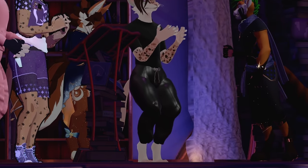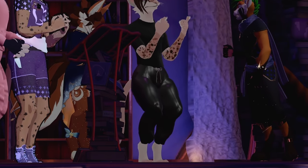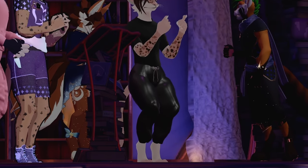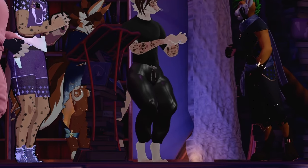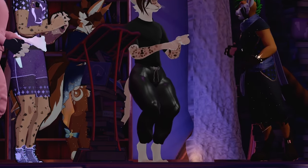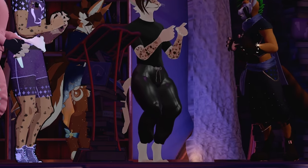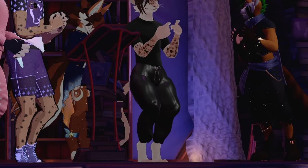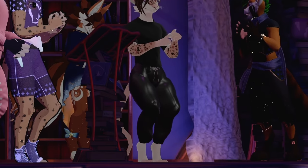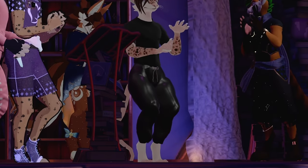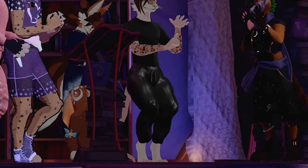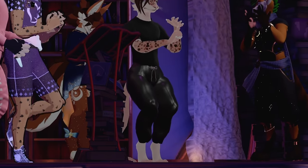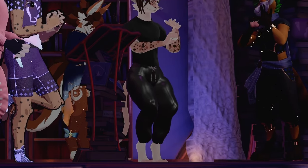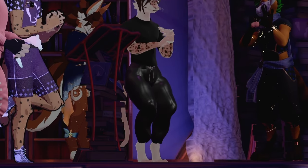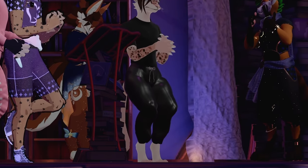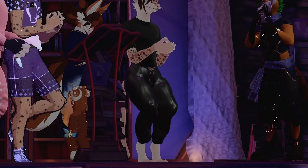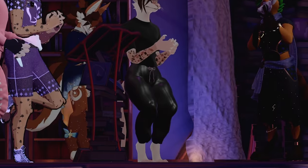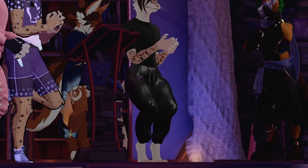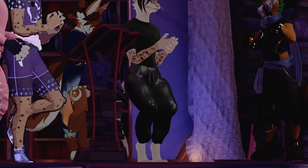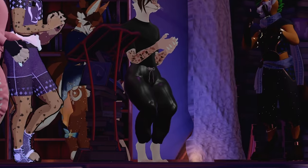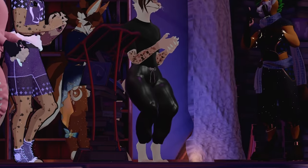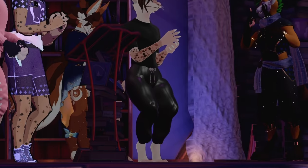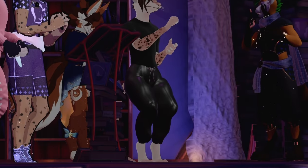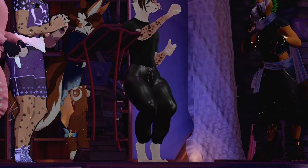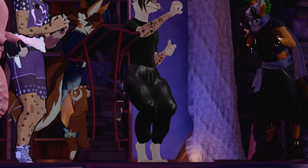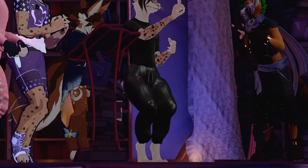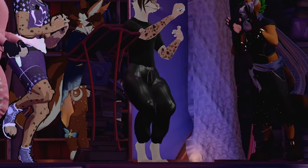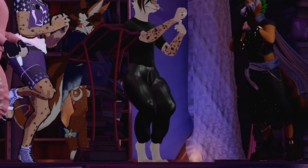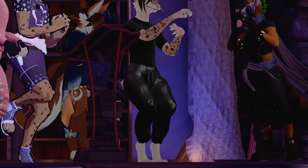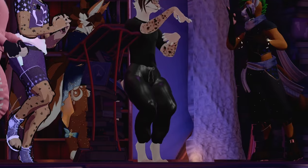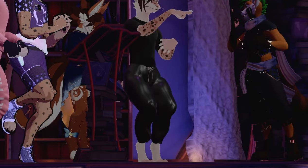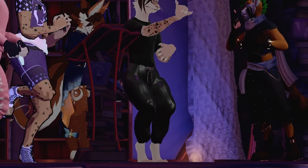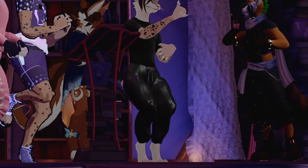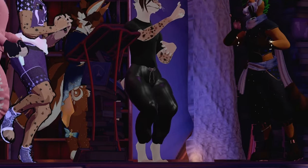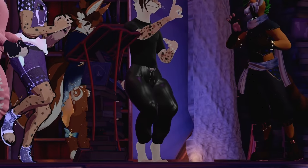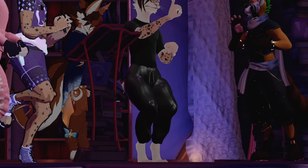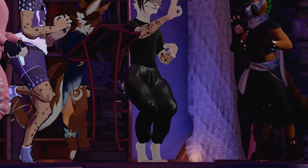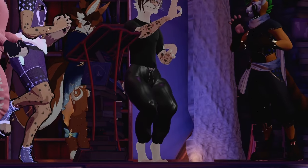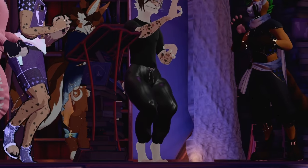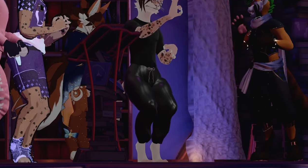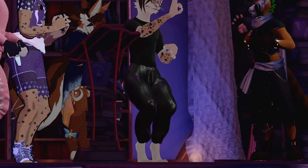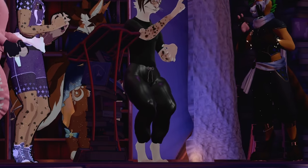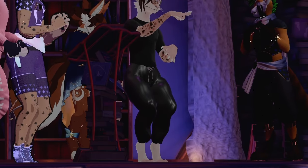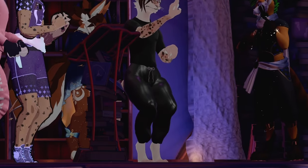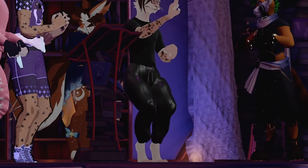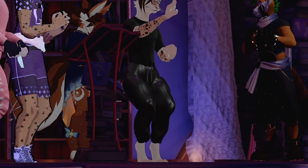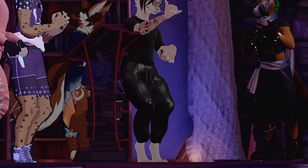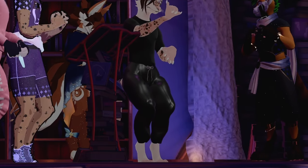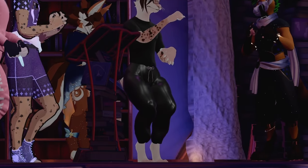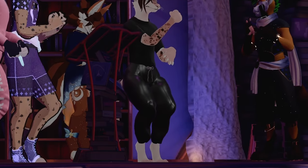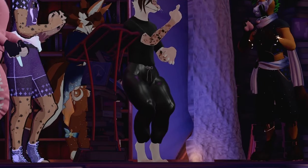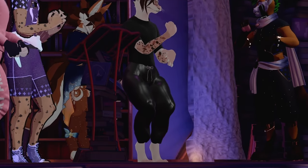Sleepy Furry asked, how do you ask somebody if they sign in